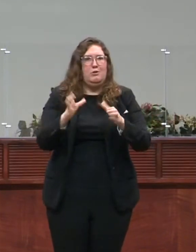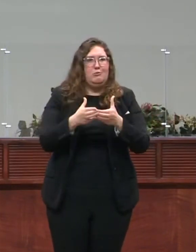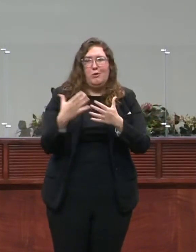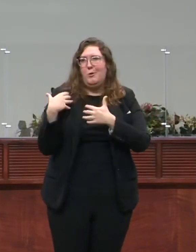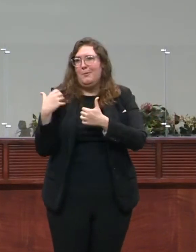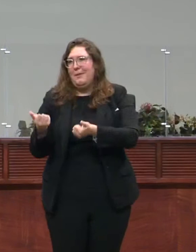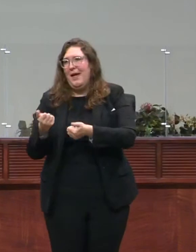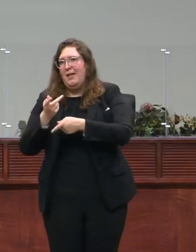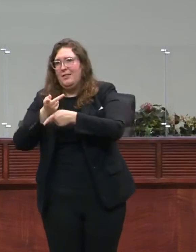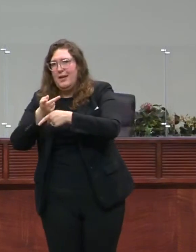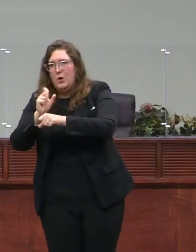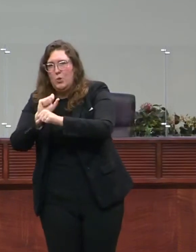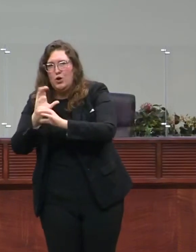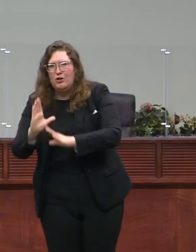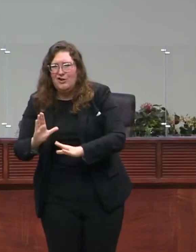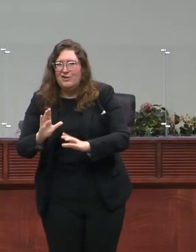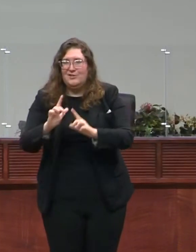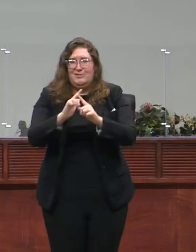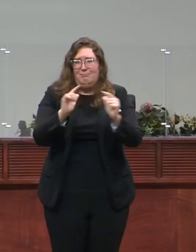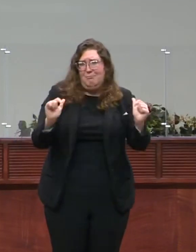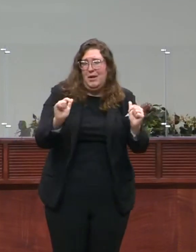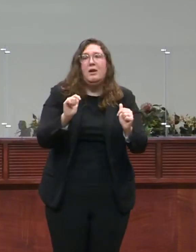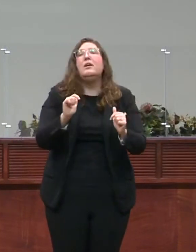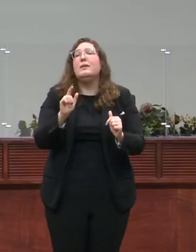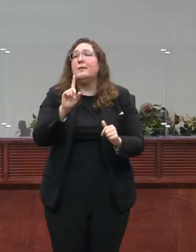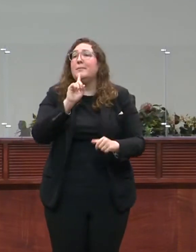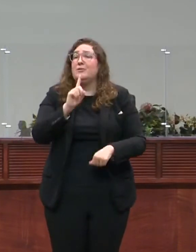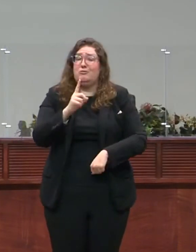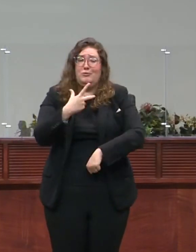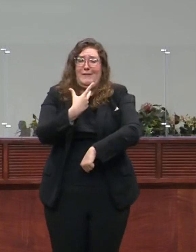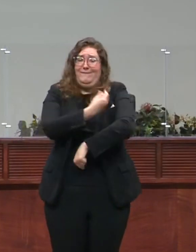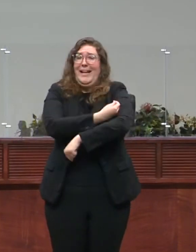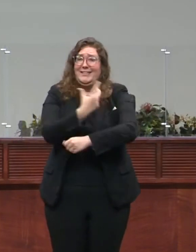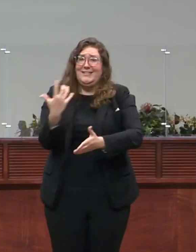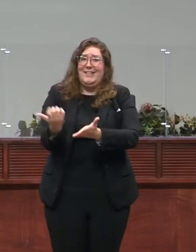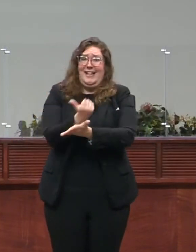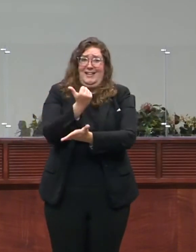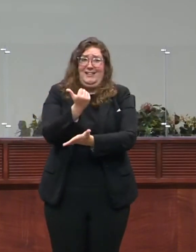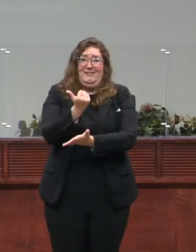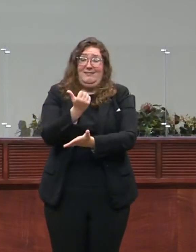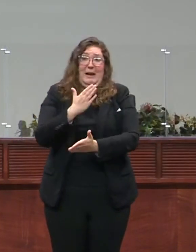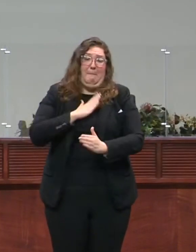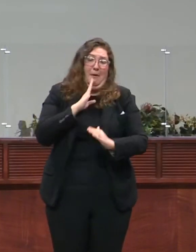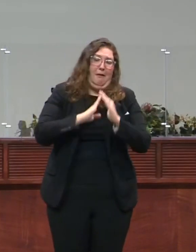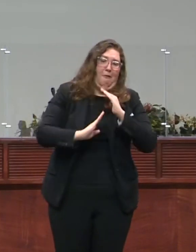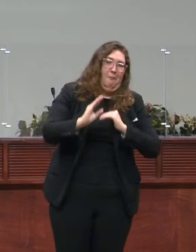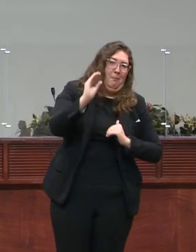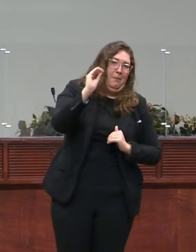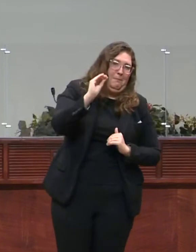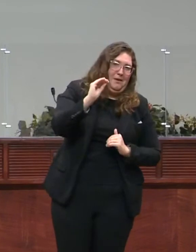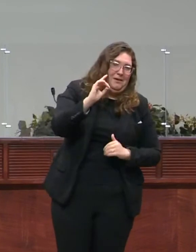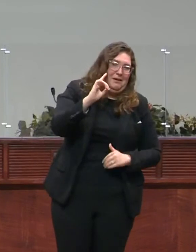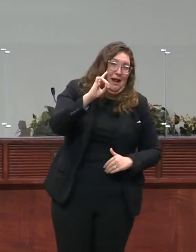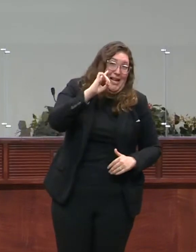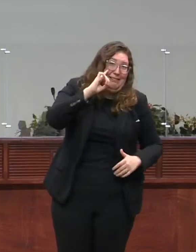cetera, that getting vaccinated is, in my humble opinion,